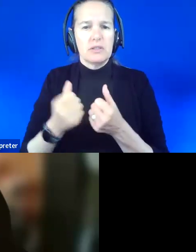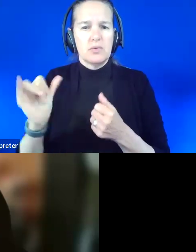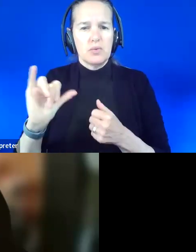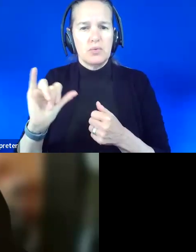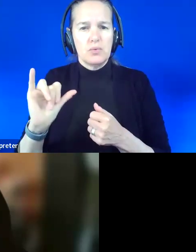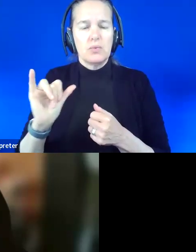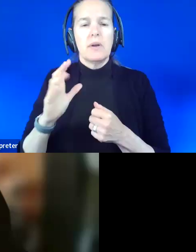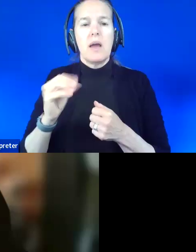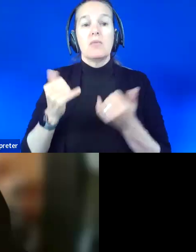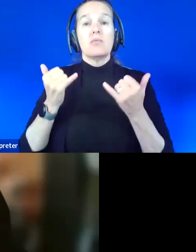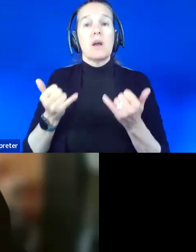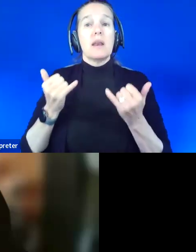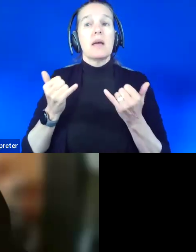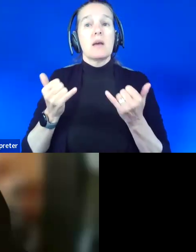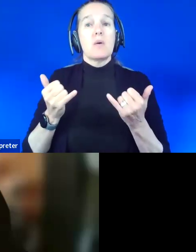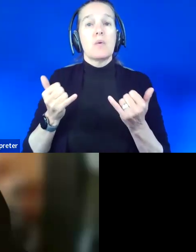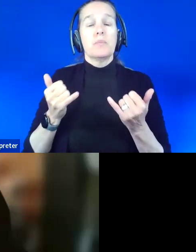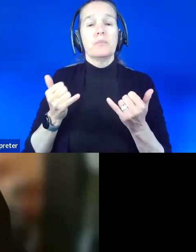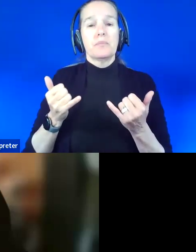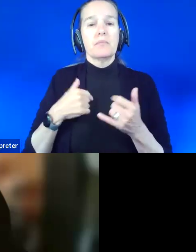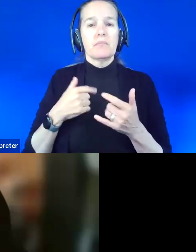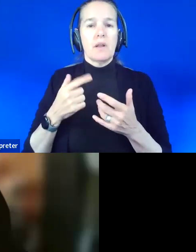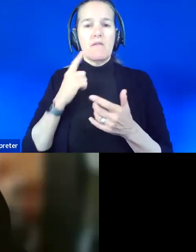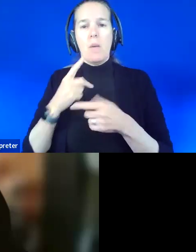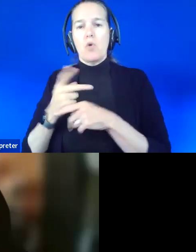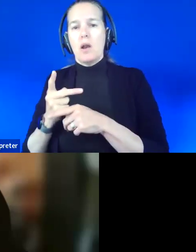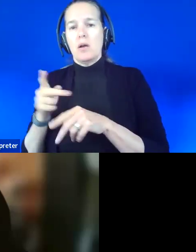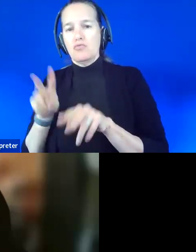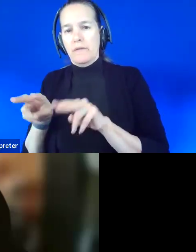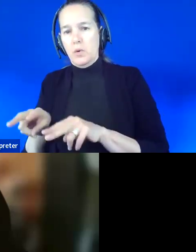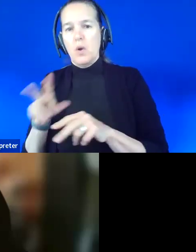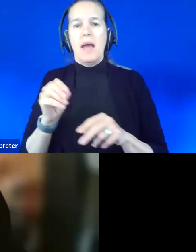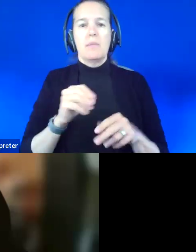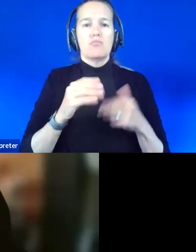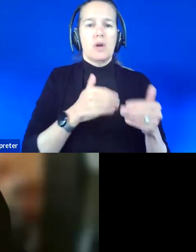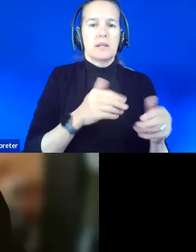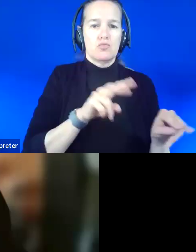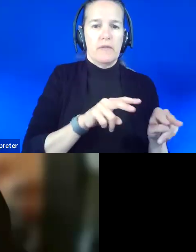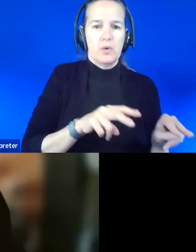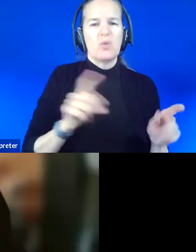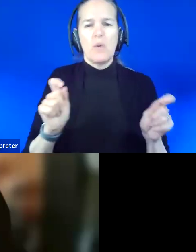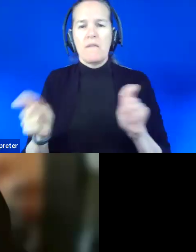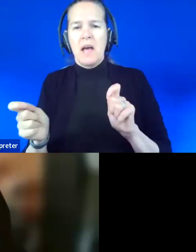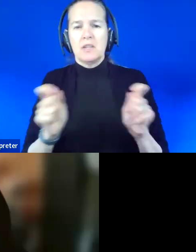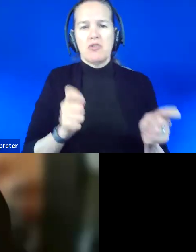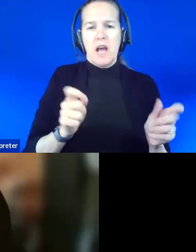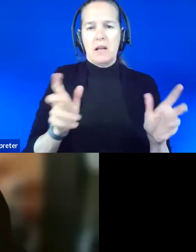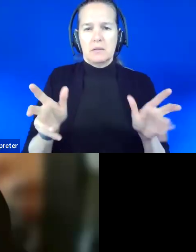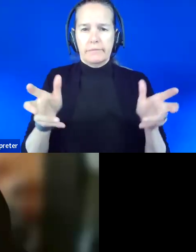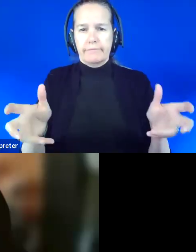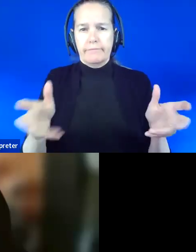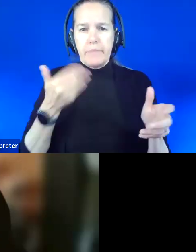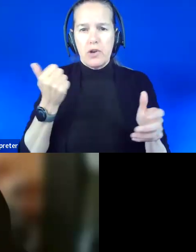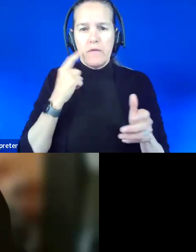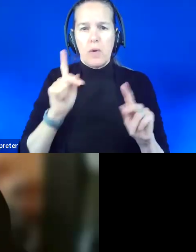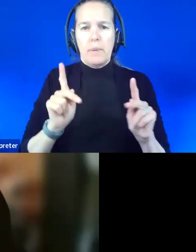right now on the product review and process review side, and revising products and processes to be better for people with